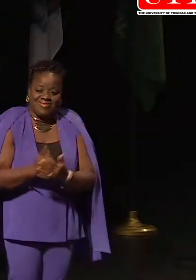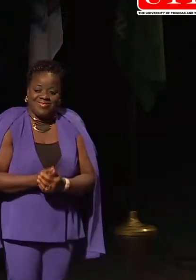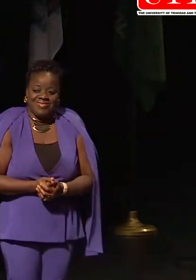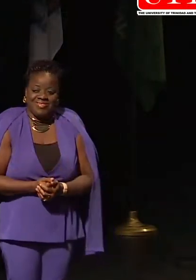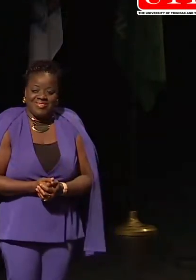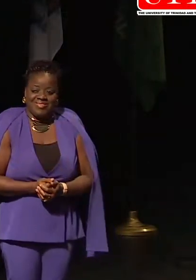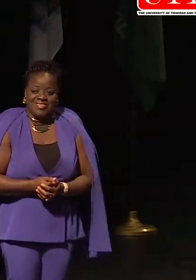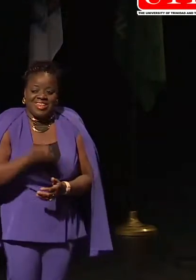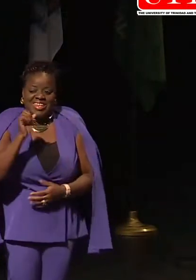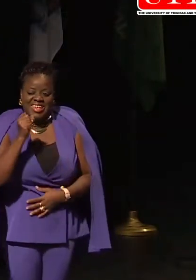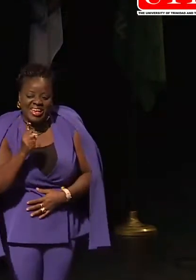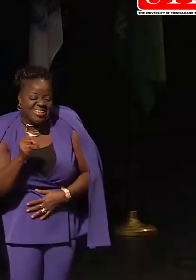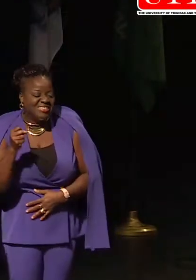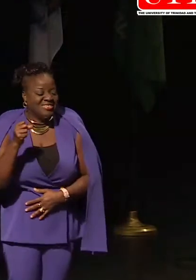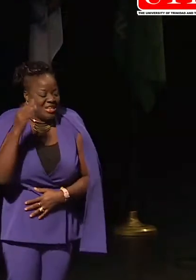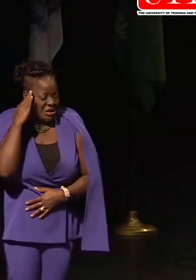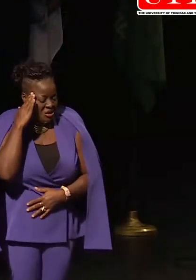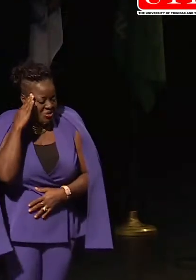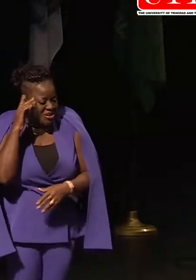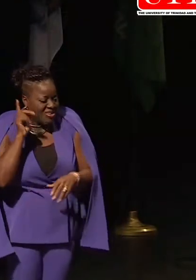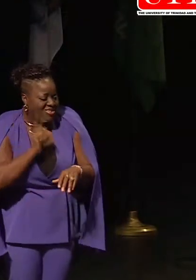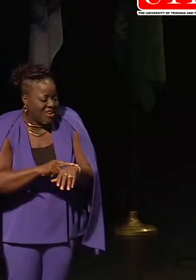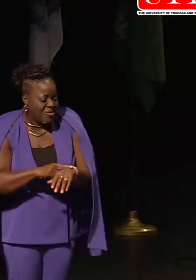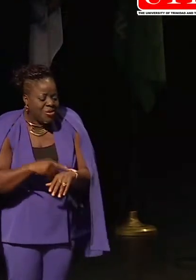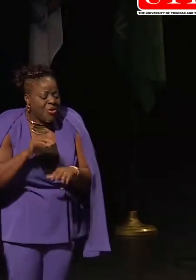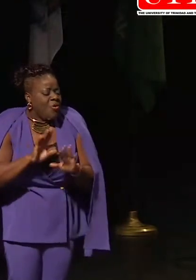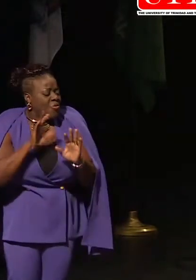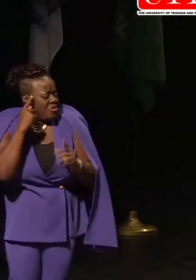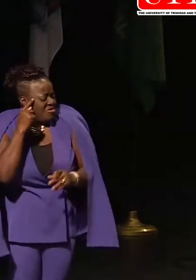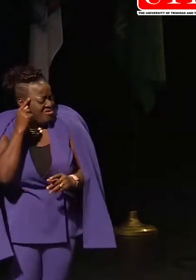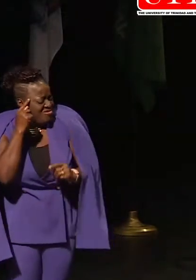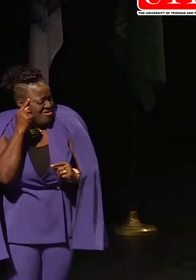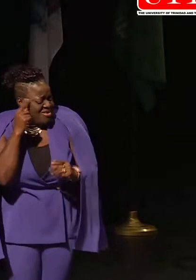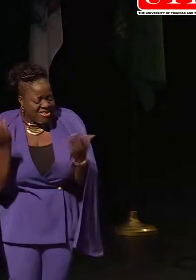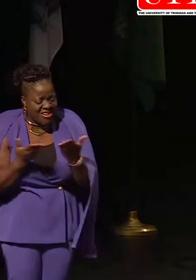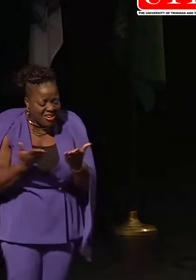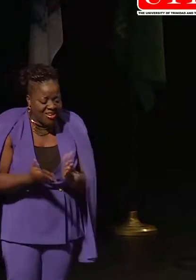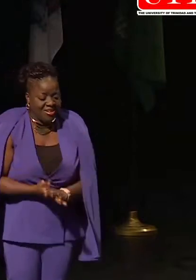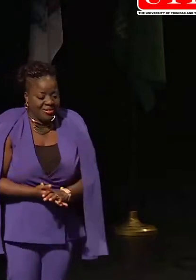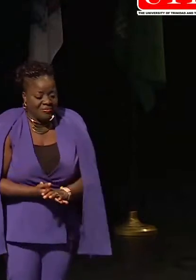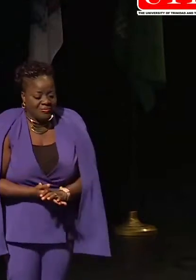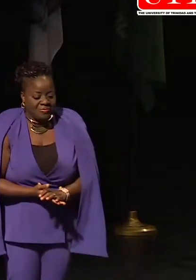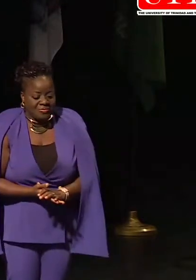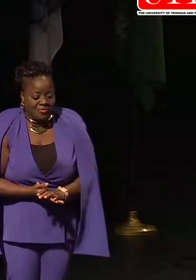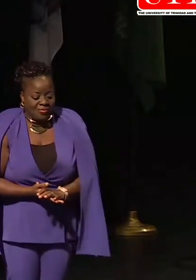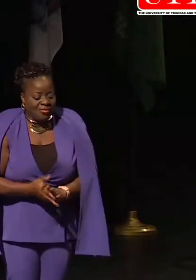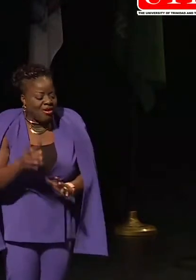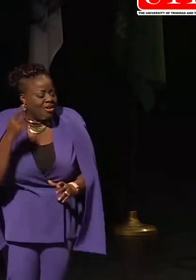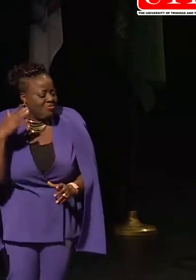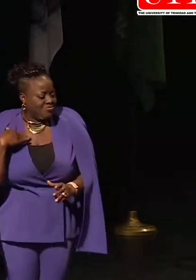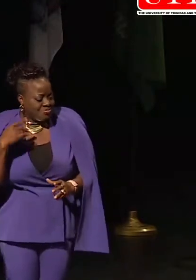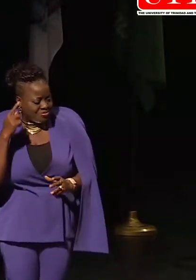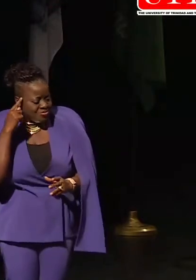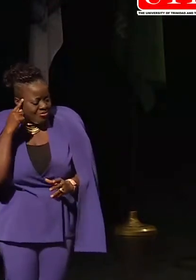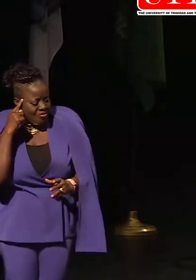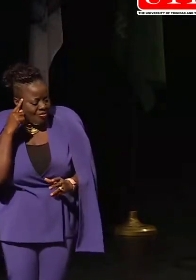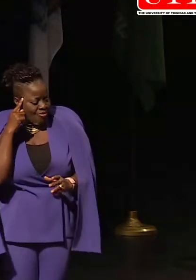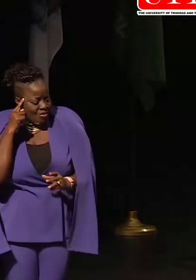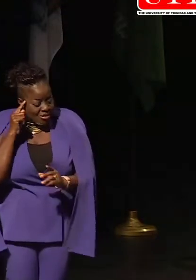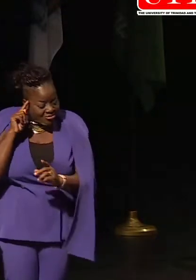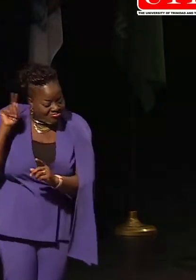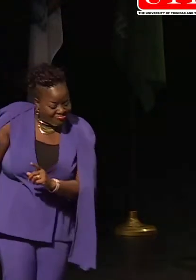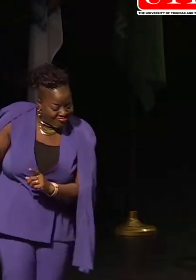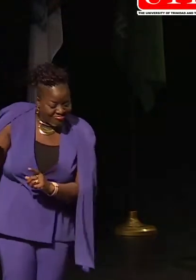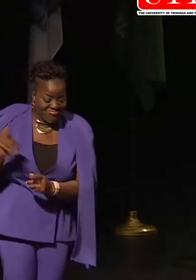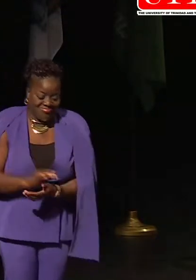were times over the years where you wondered if you would even get here. And I know some of those those thoughts were directed specifically to me. I know